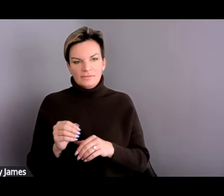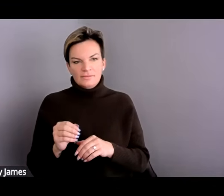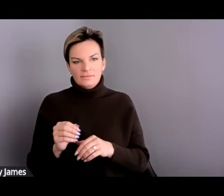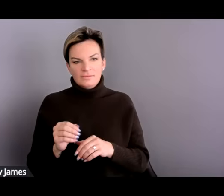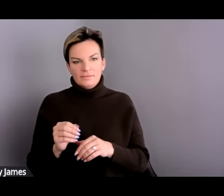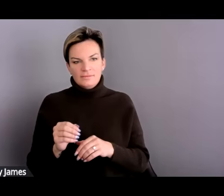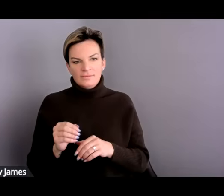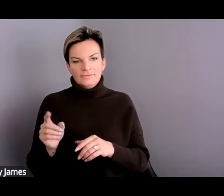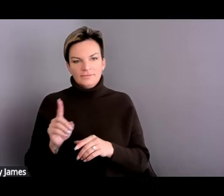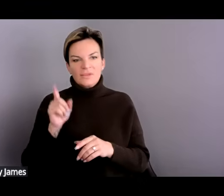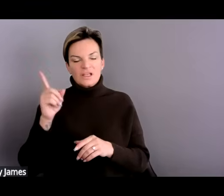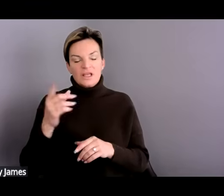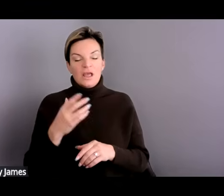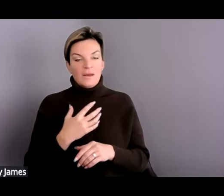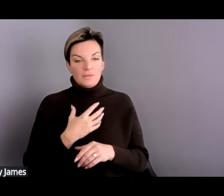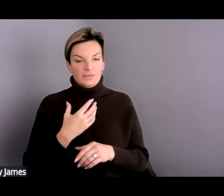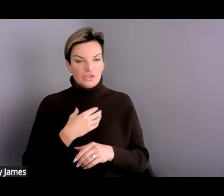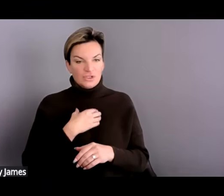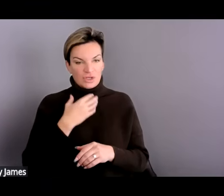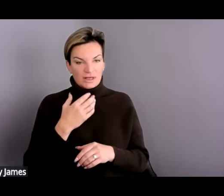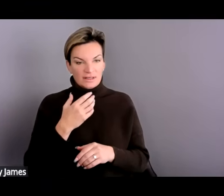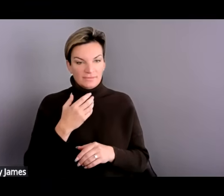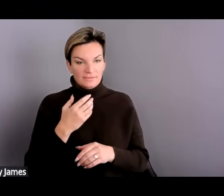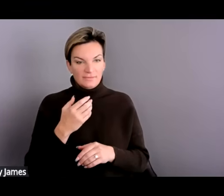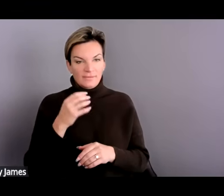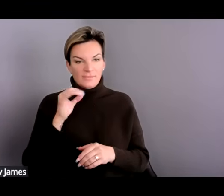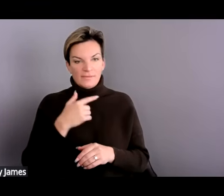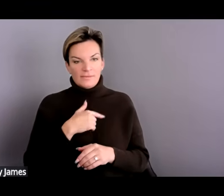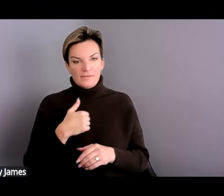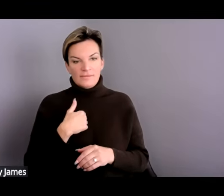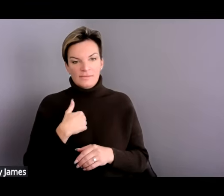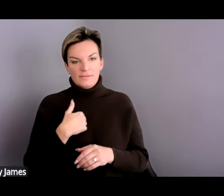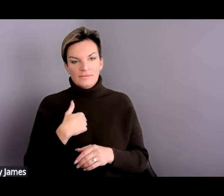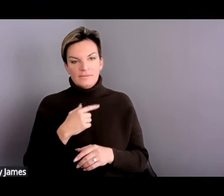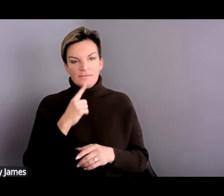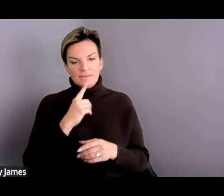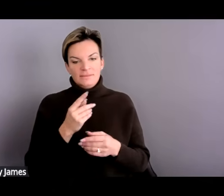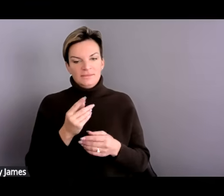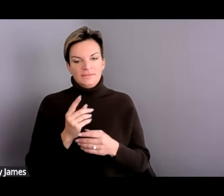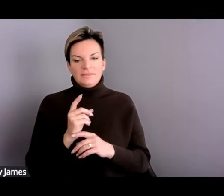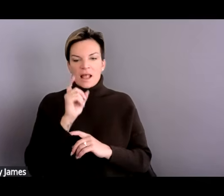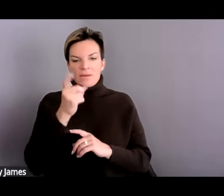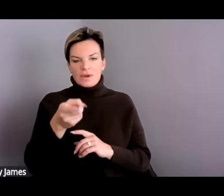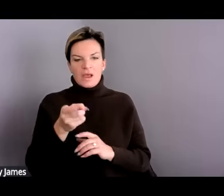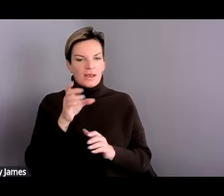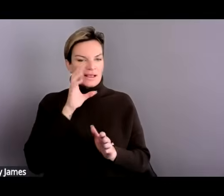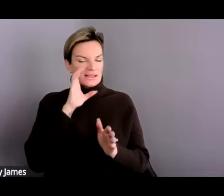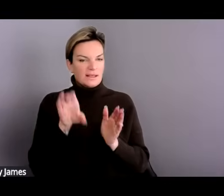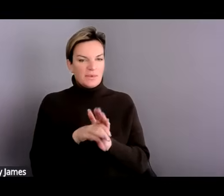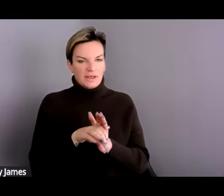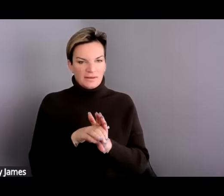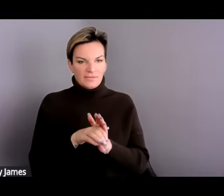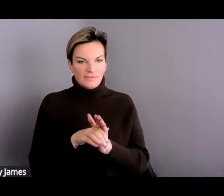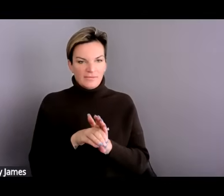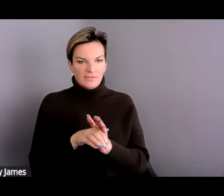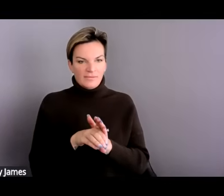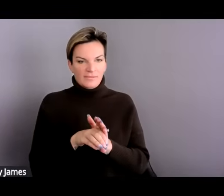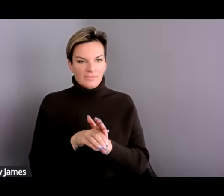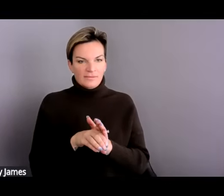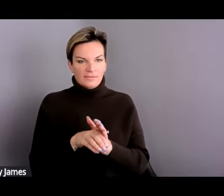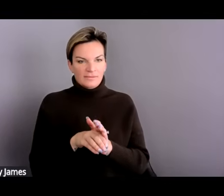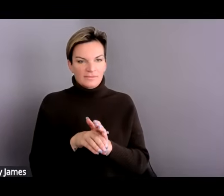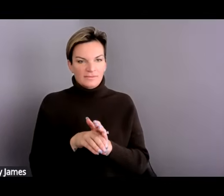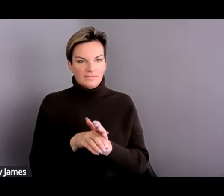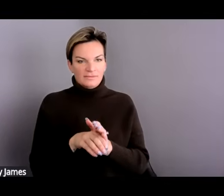where he objected to the fact that I was handing out an exhibit for this to ease my